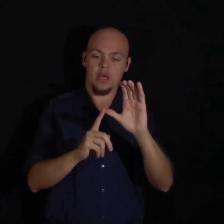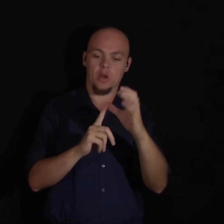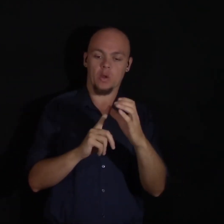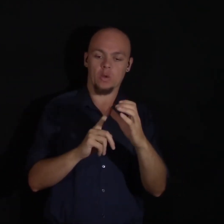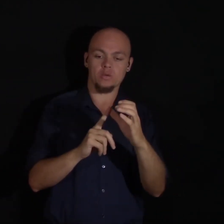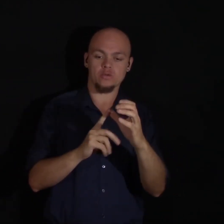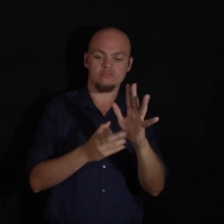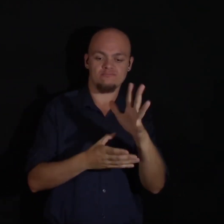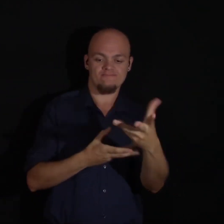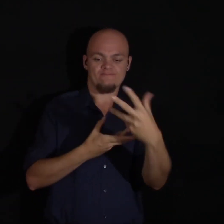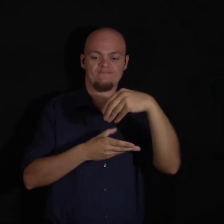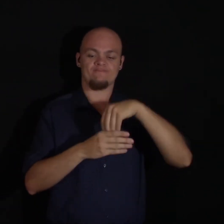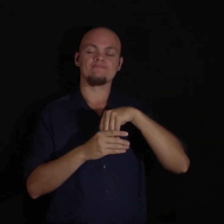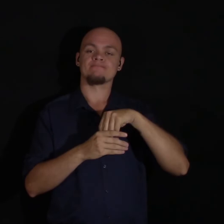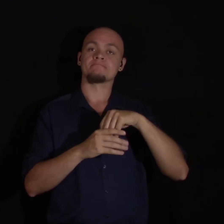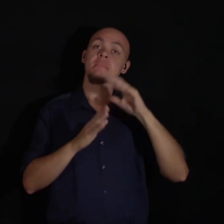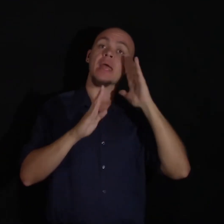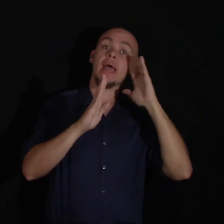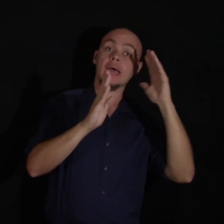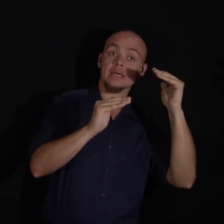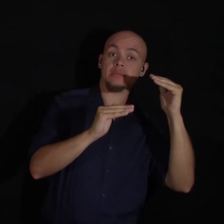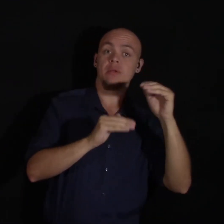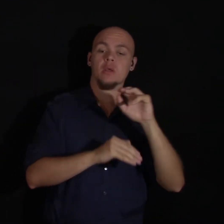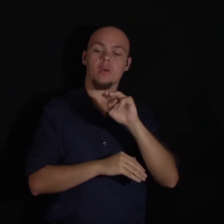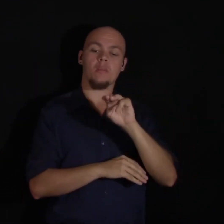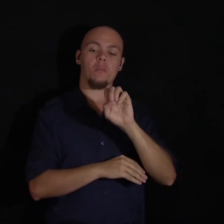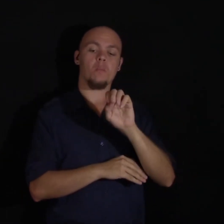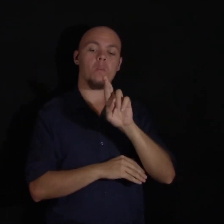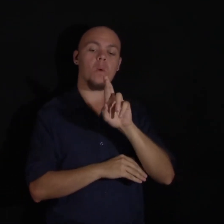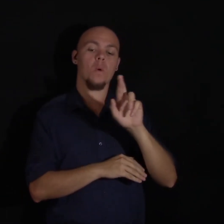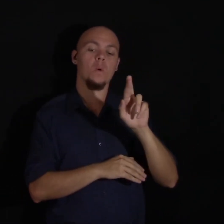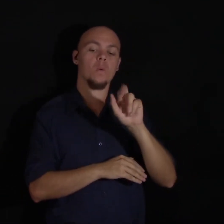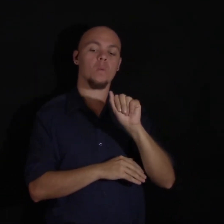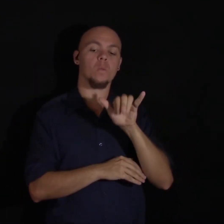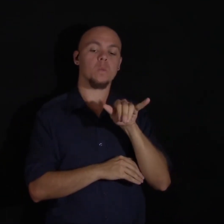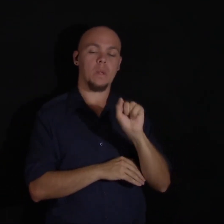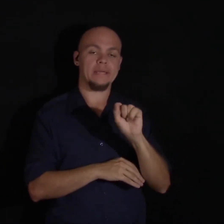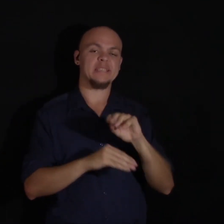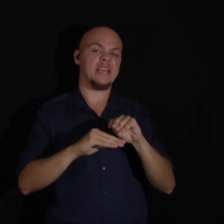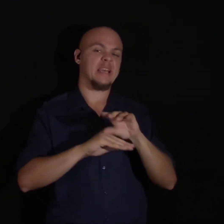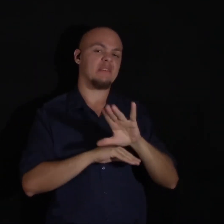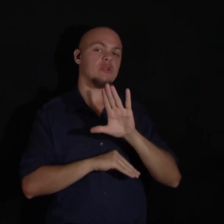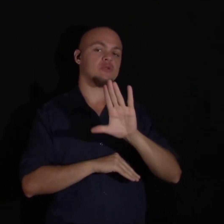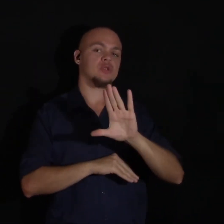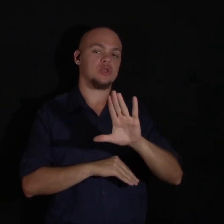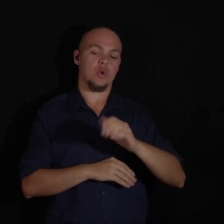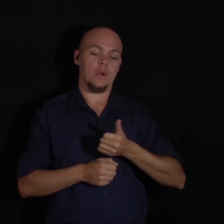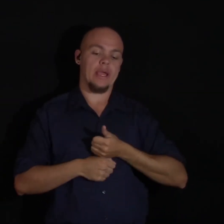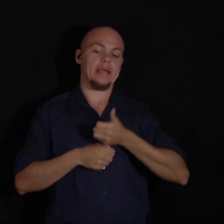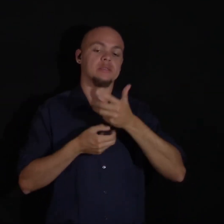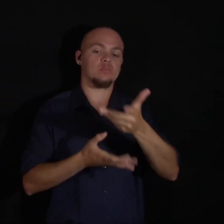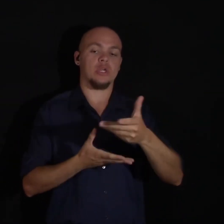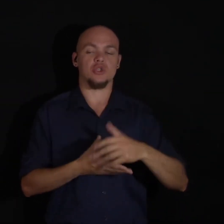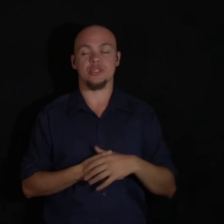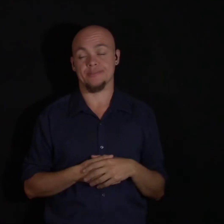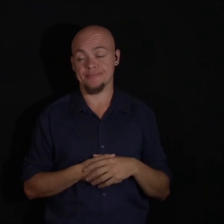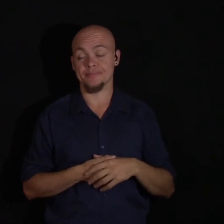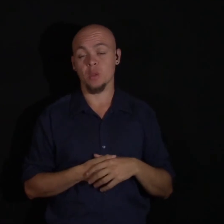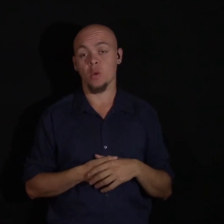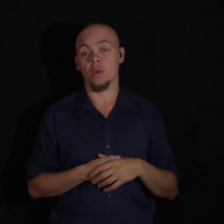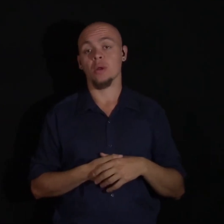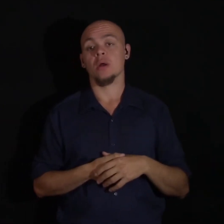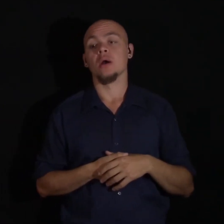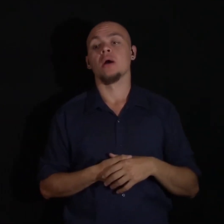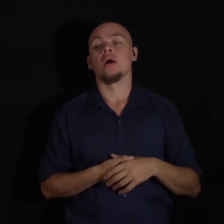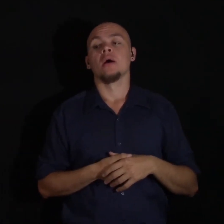of expectations and mores that influences the expression of human sexuality. They